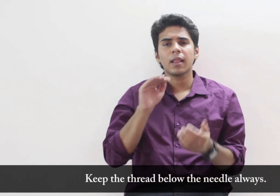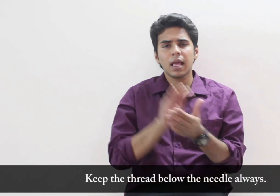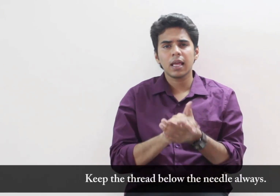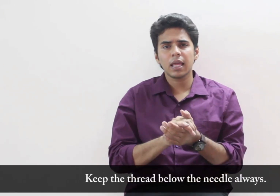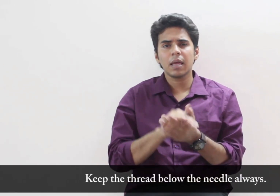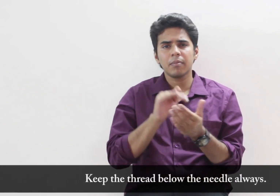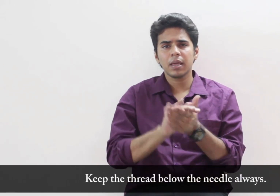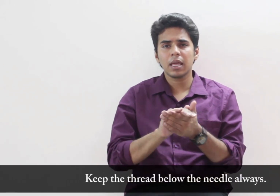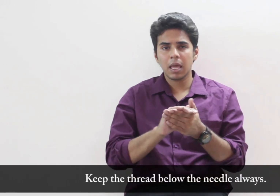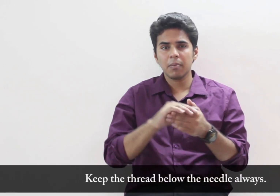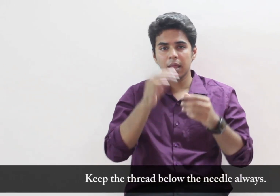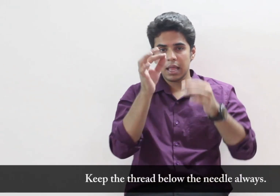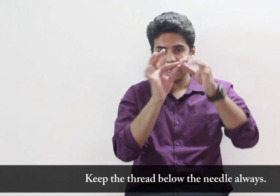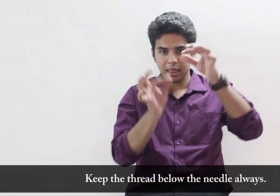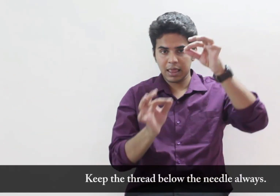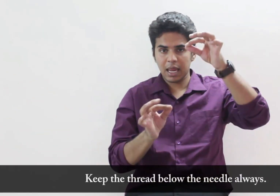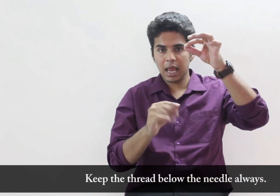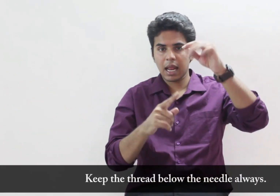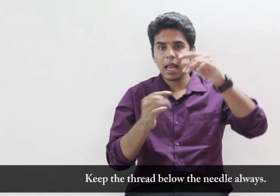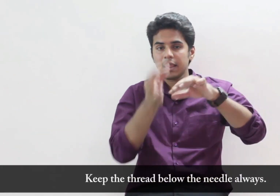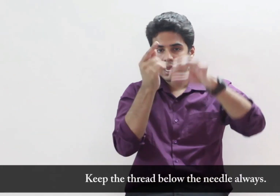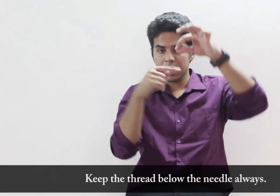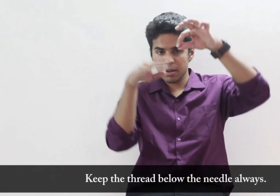Keep the thread below the needle always.